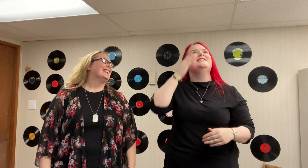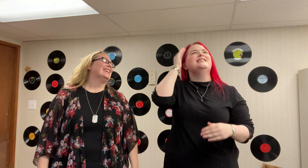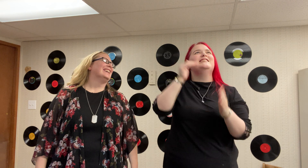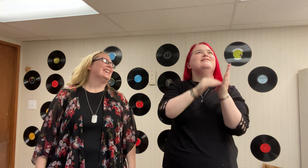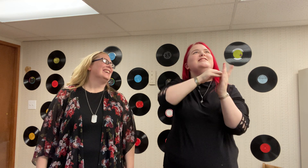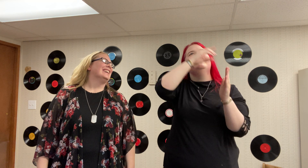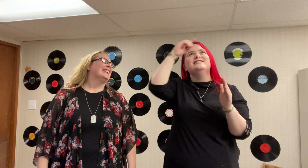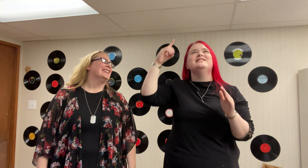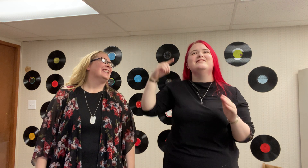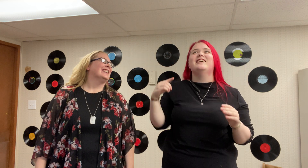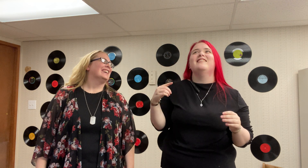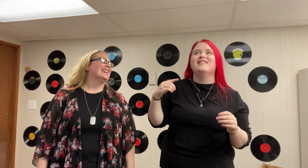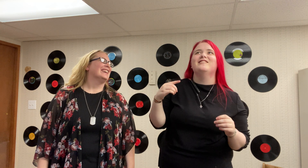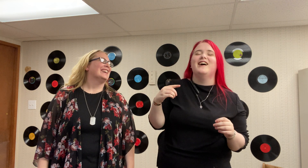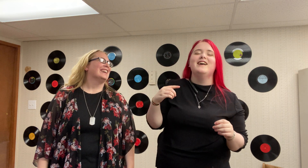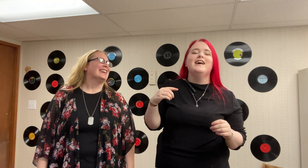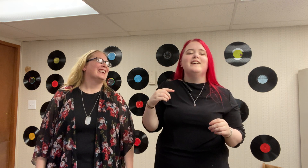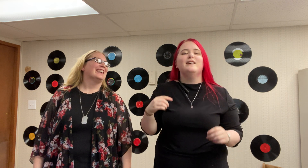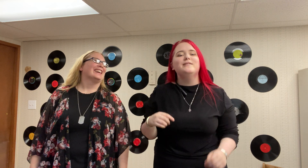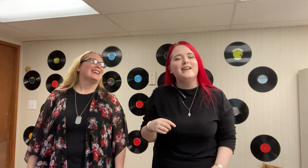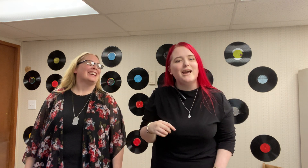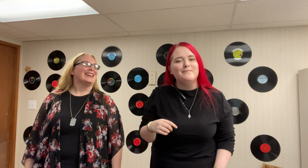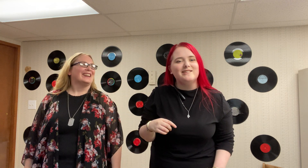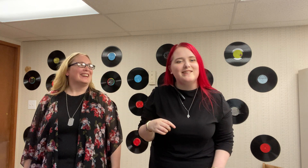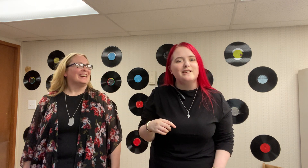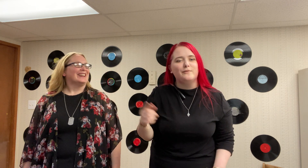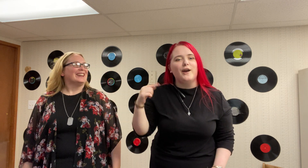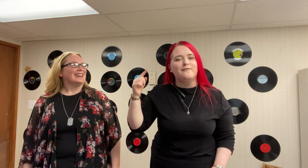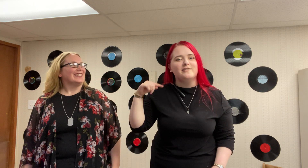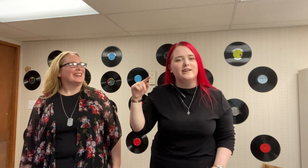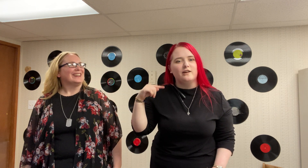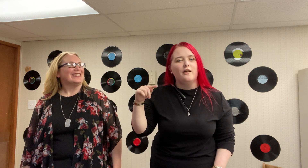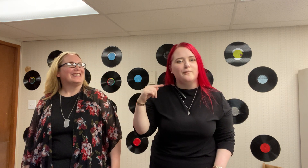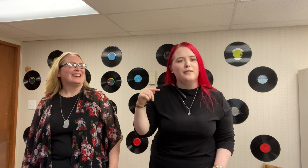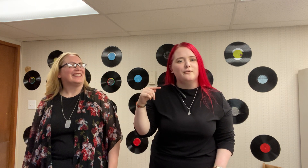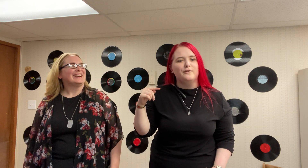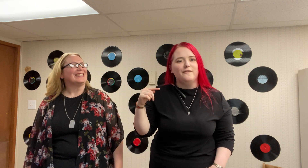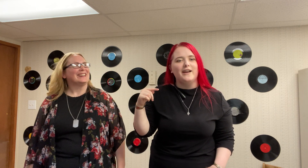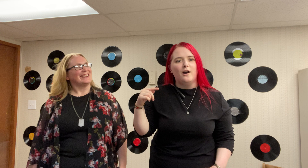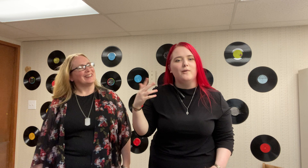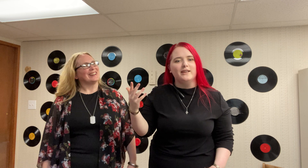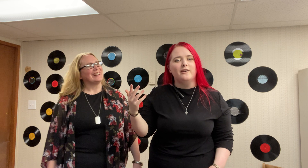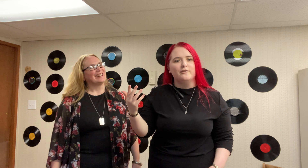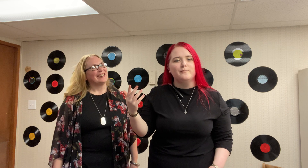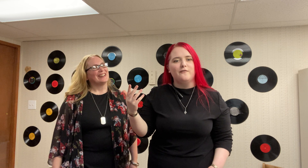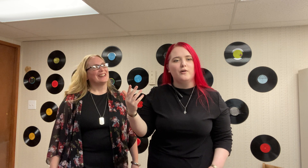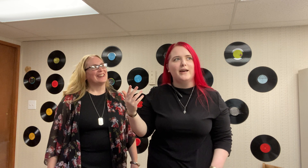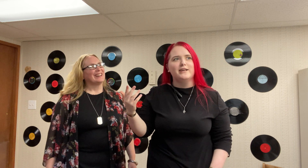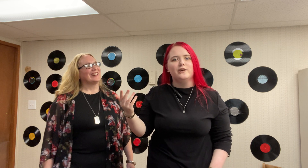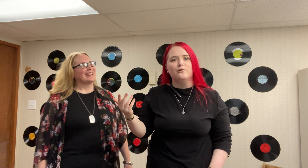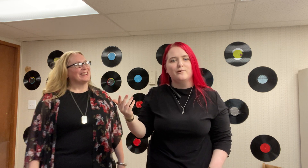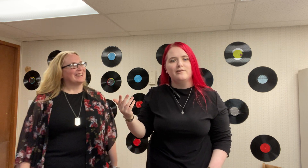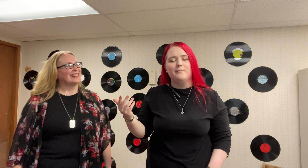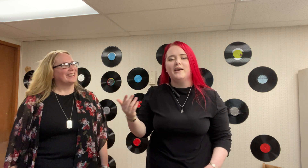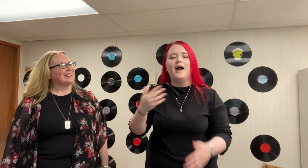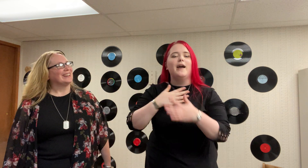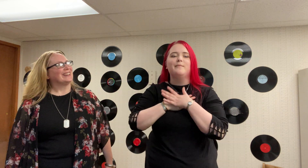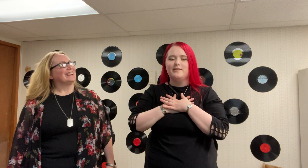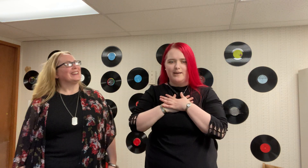head, a million dreams. Okay, that's where we're at. It's like with the ABCs where you have to sing it all the way through to find out what letter is before, like Q or something. I am the same way